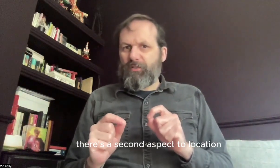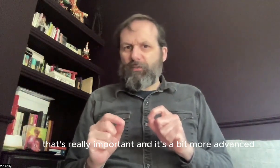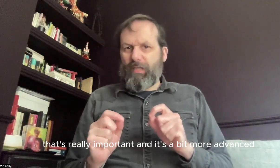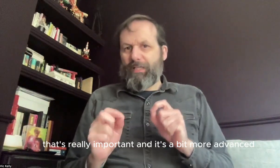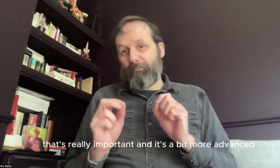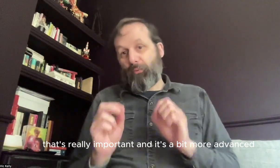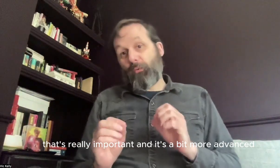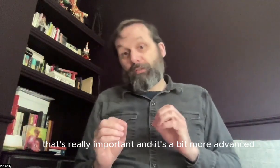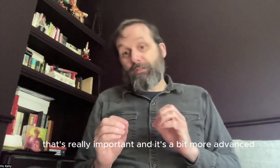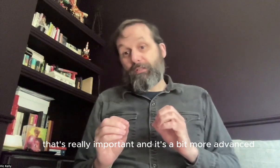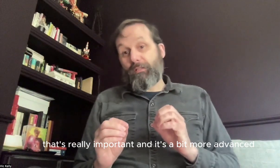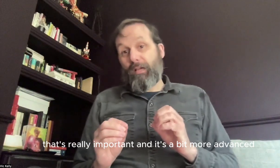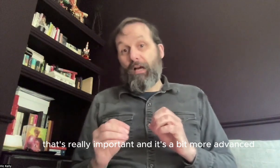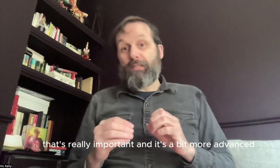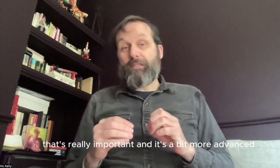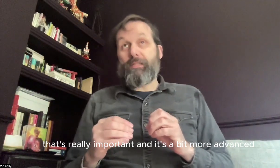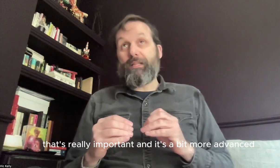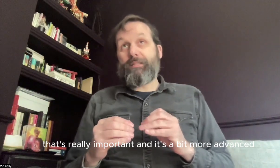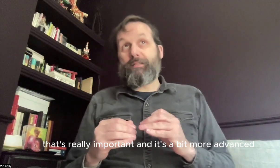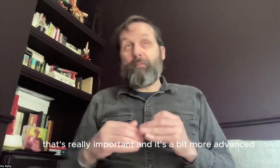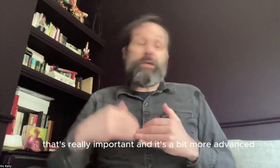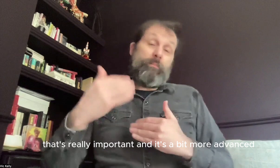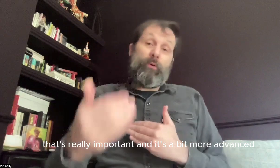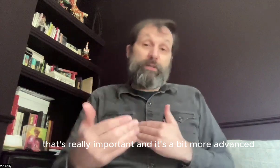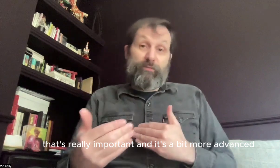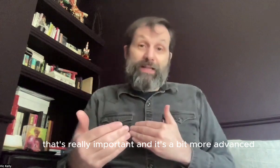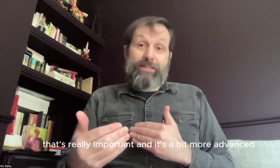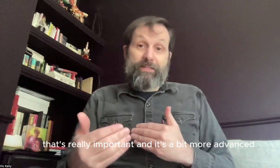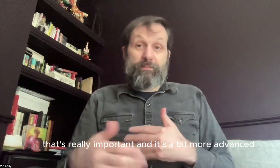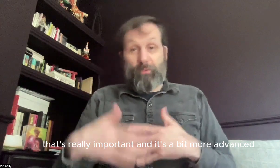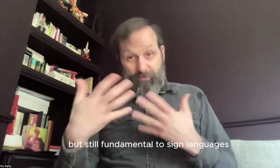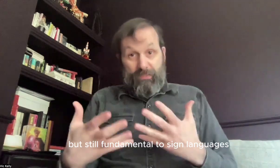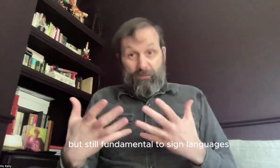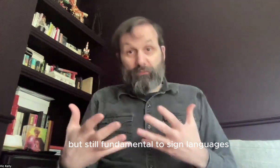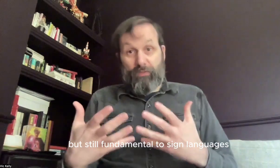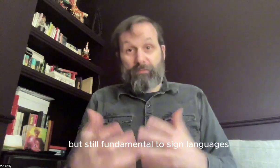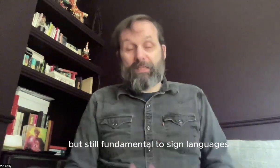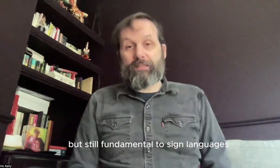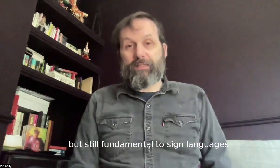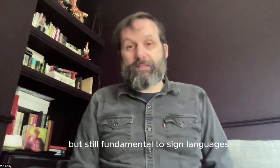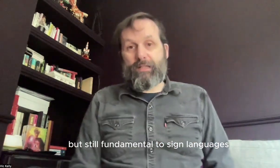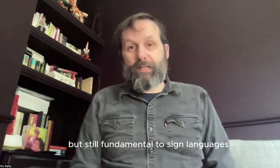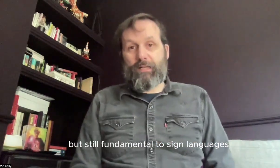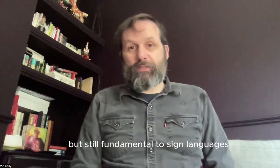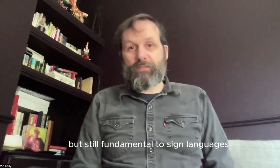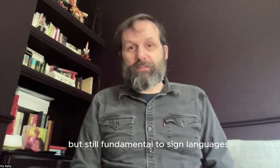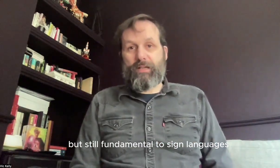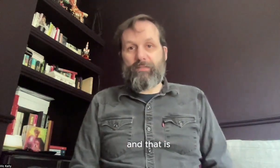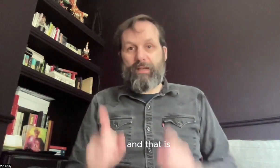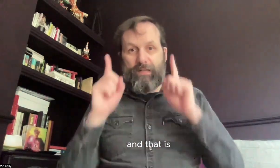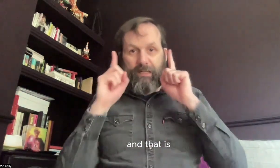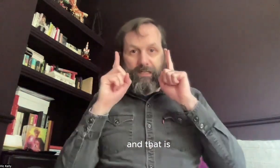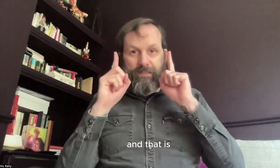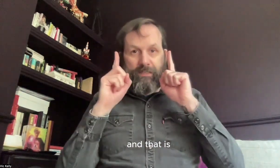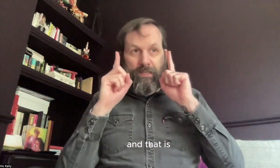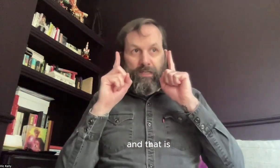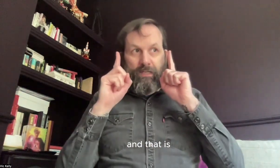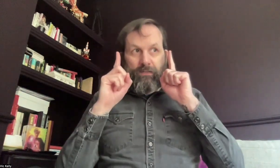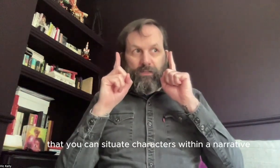that's really important, and it's a bit more advanced, but still fundamental to sign languages, and that is that